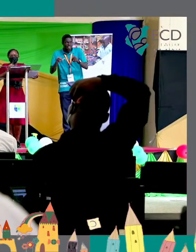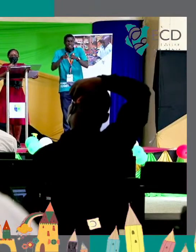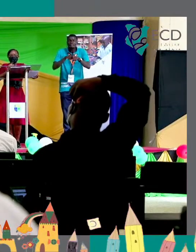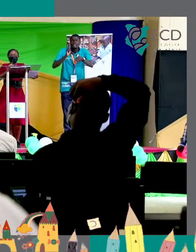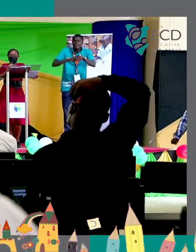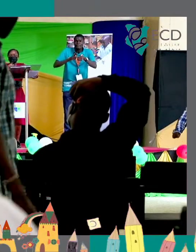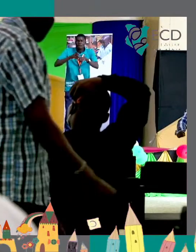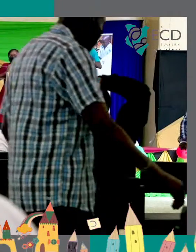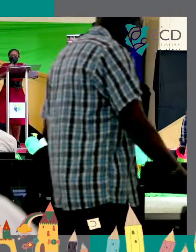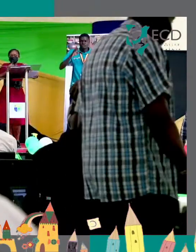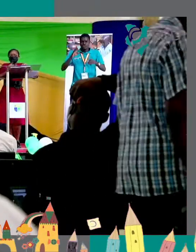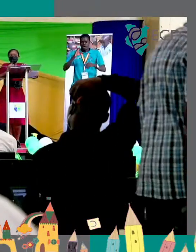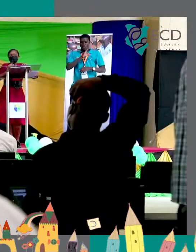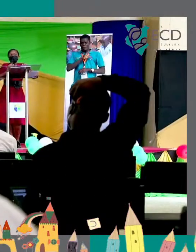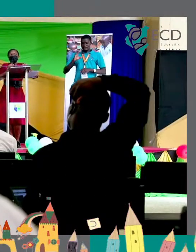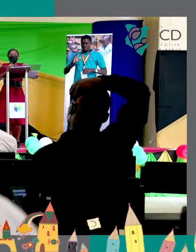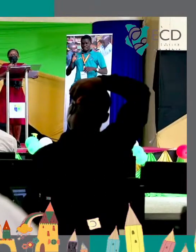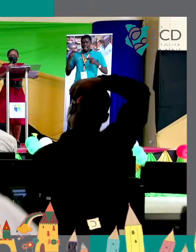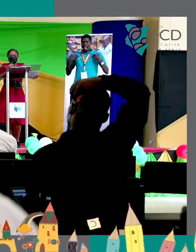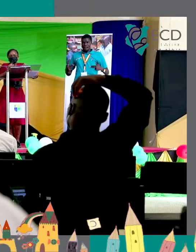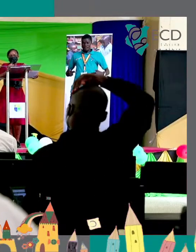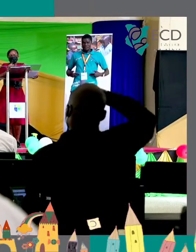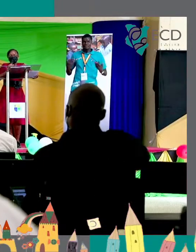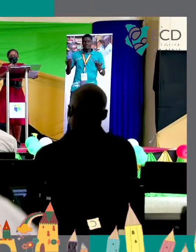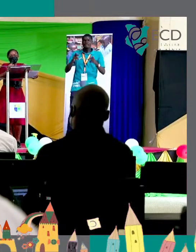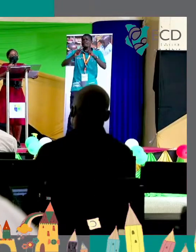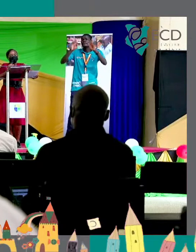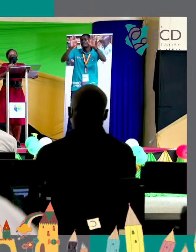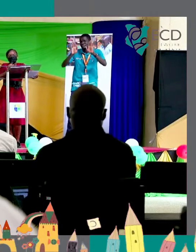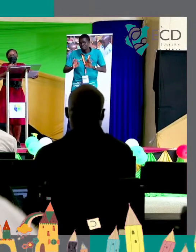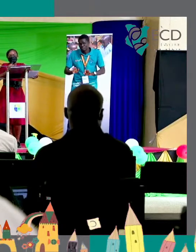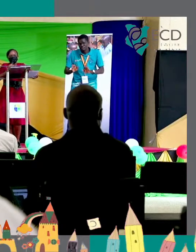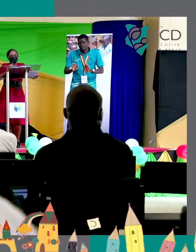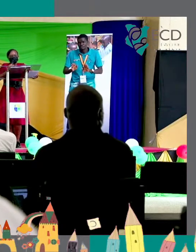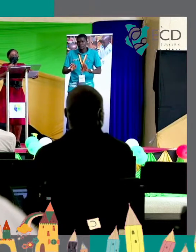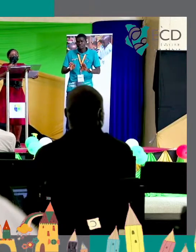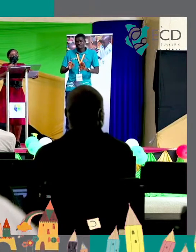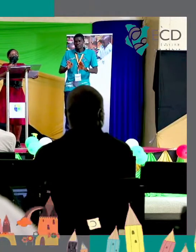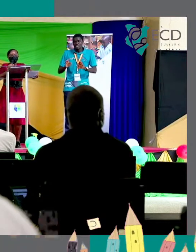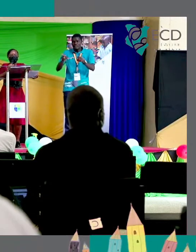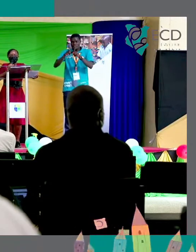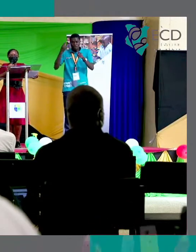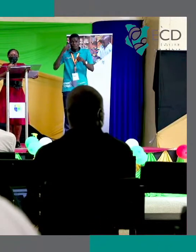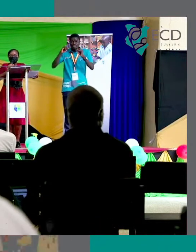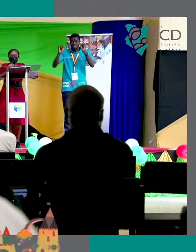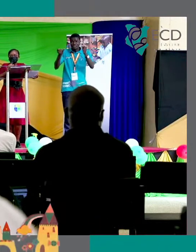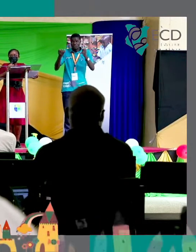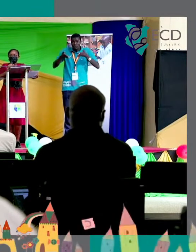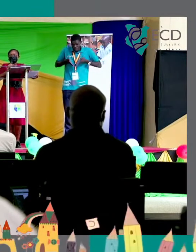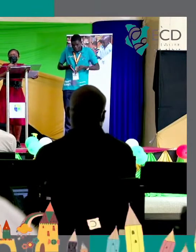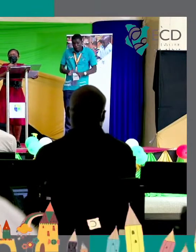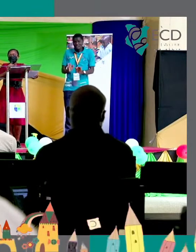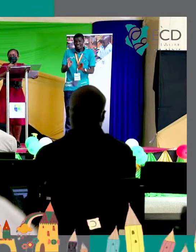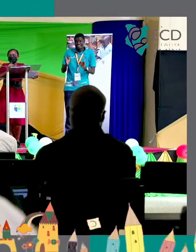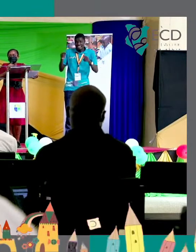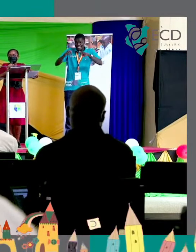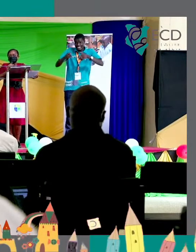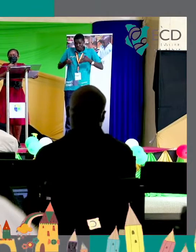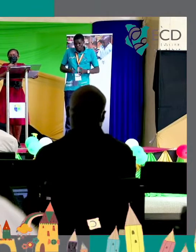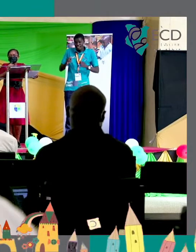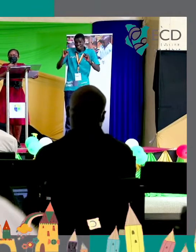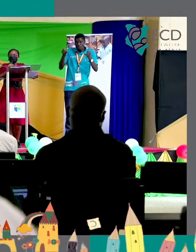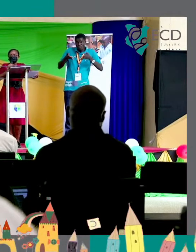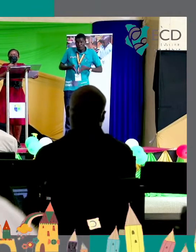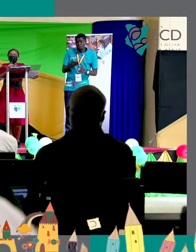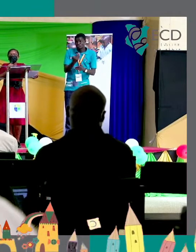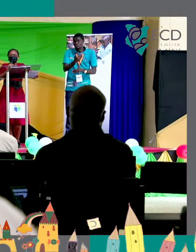health is a game changer. We are delivering services even for our newborns and children through the community health